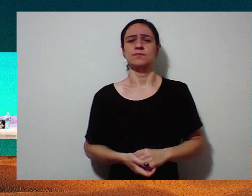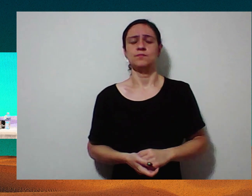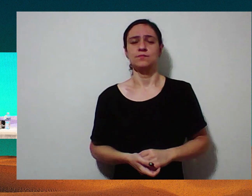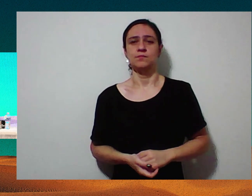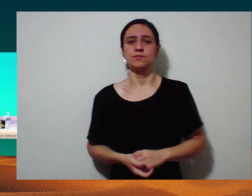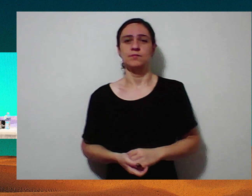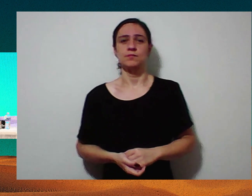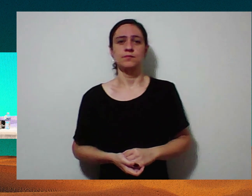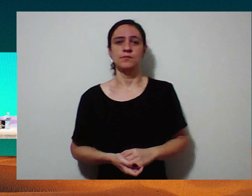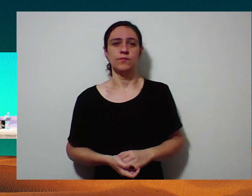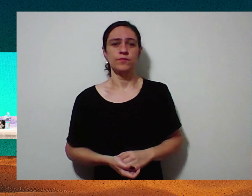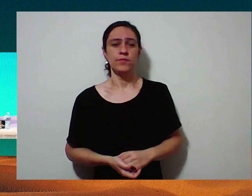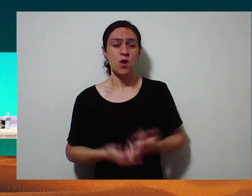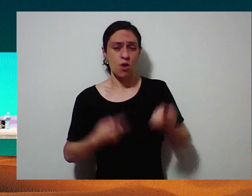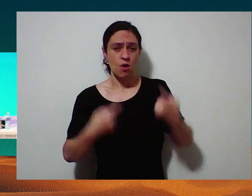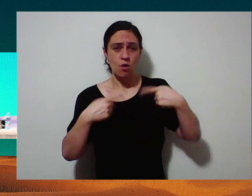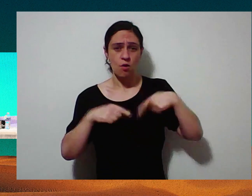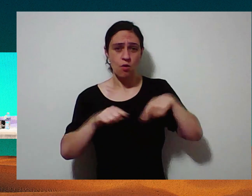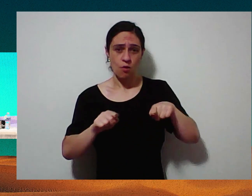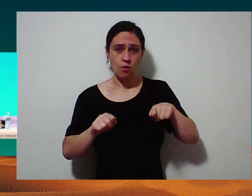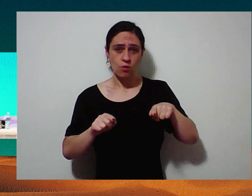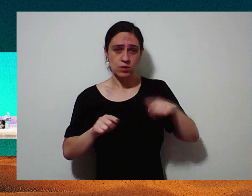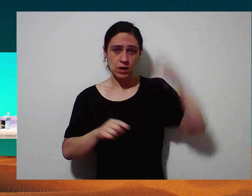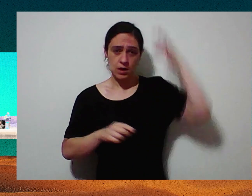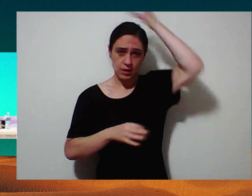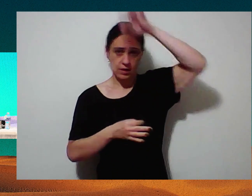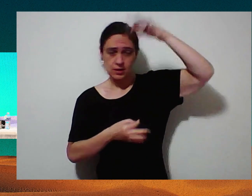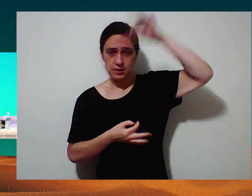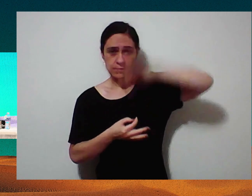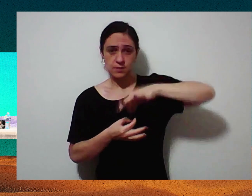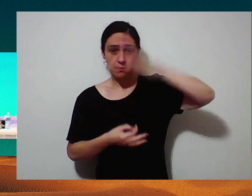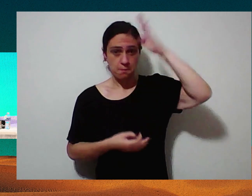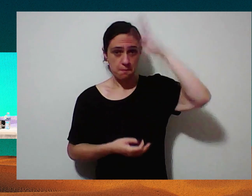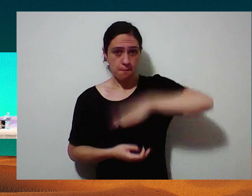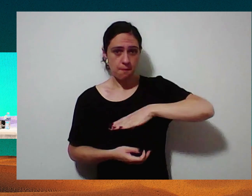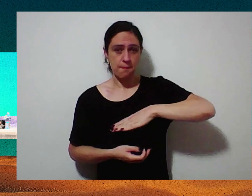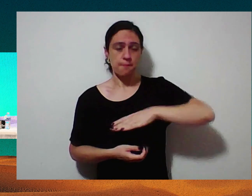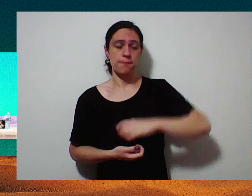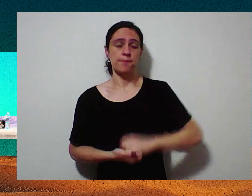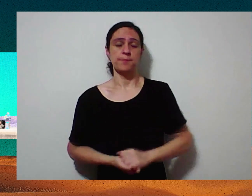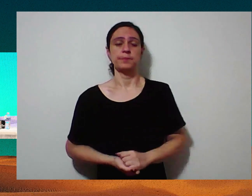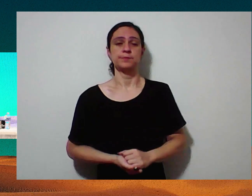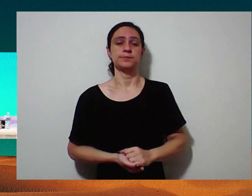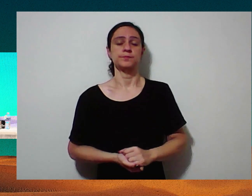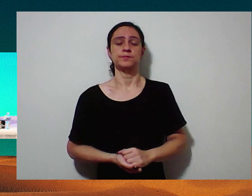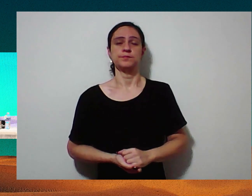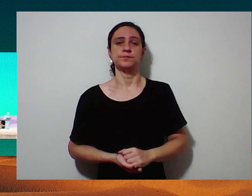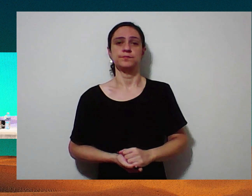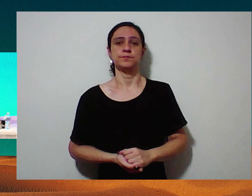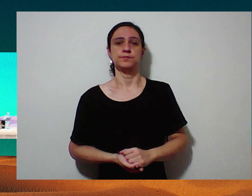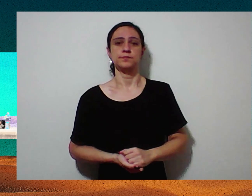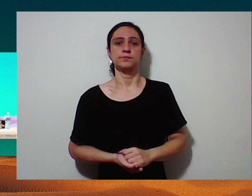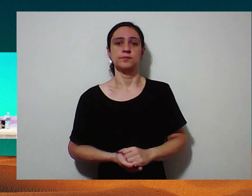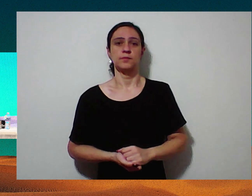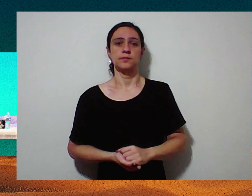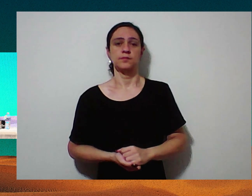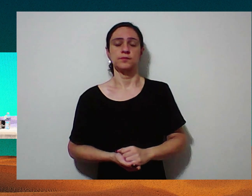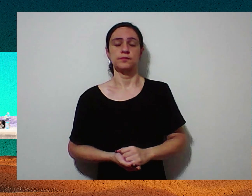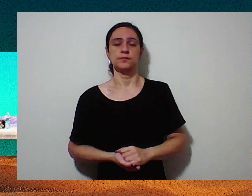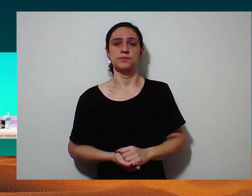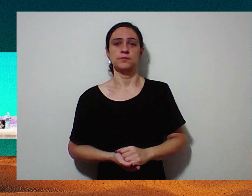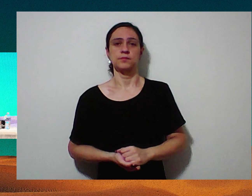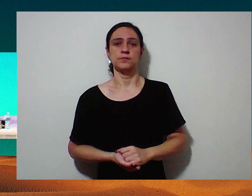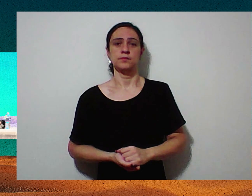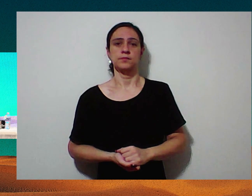forças espirituais do mal Against the spiritual hosts que of estão nas wickedness regiões celestes. in the heavenly